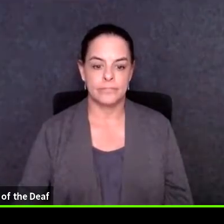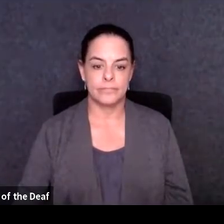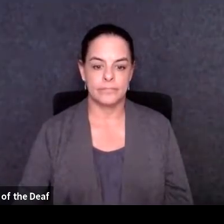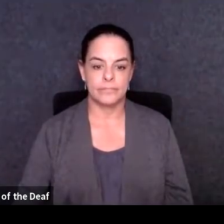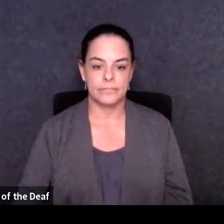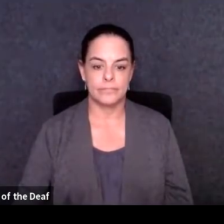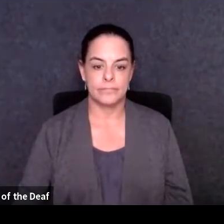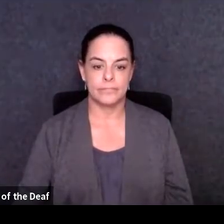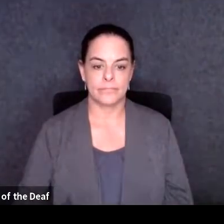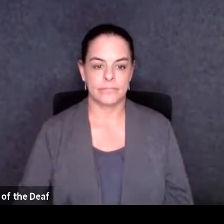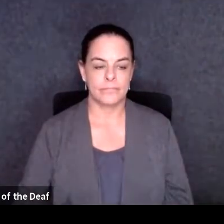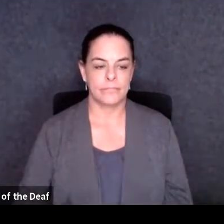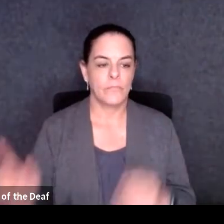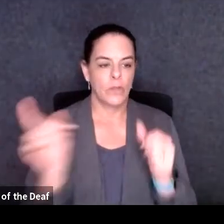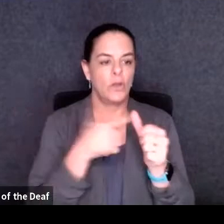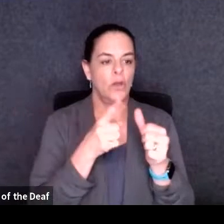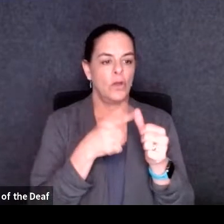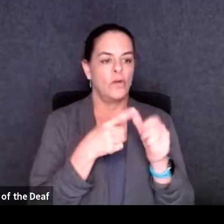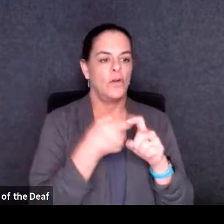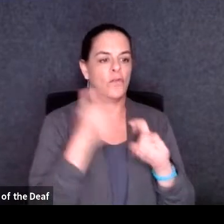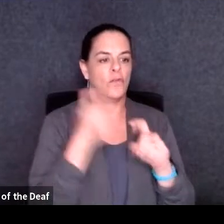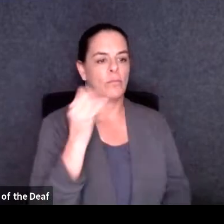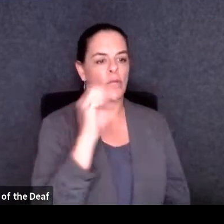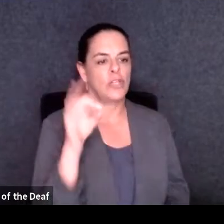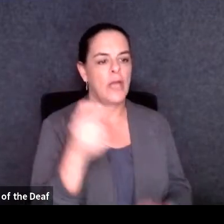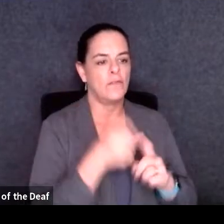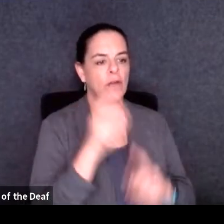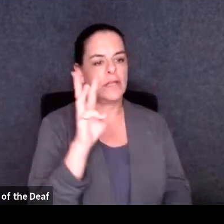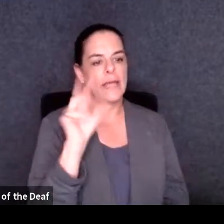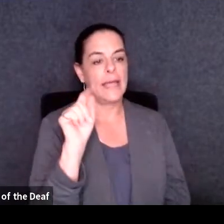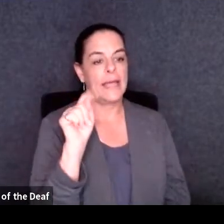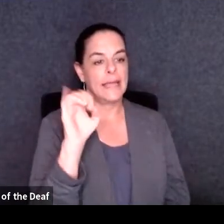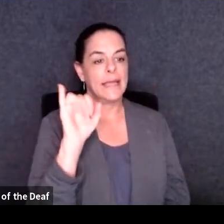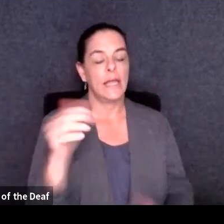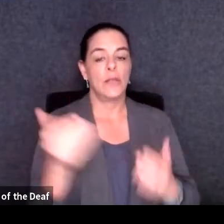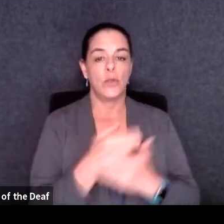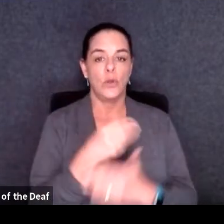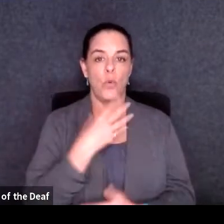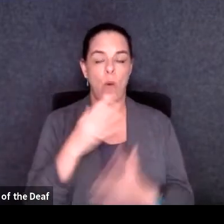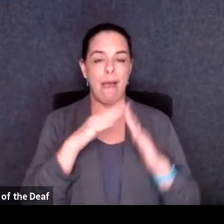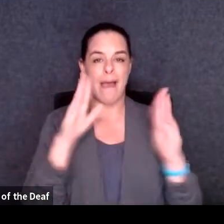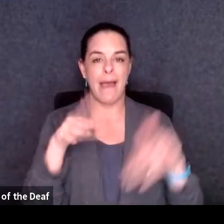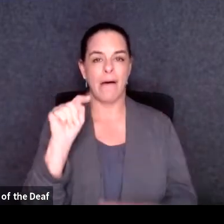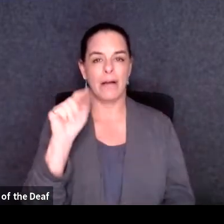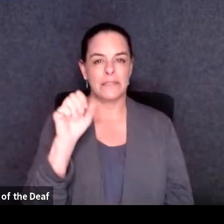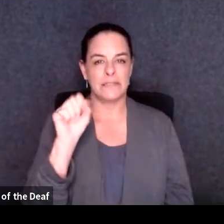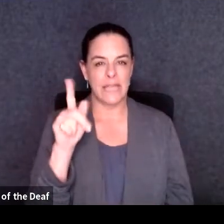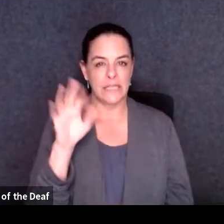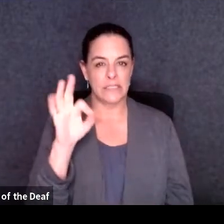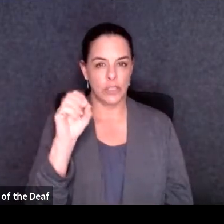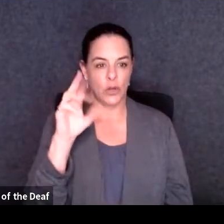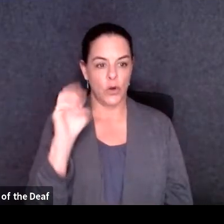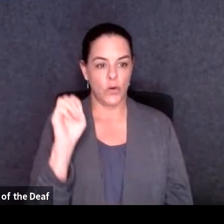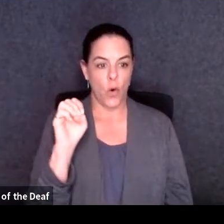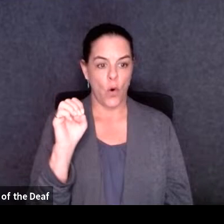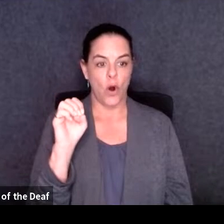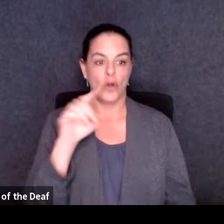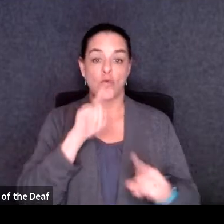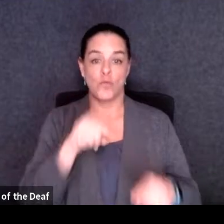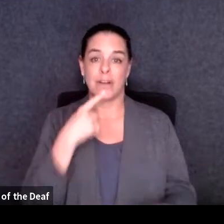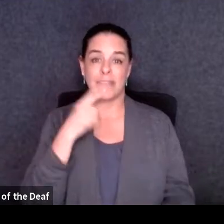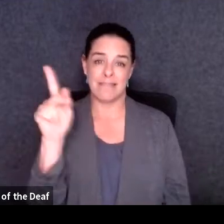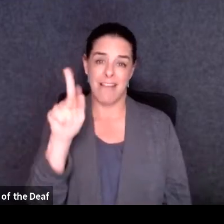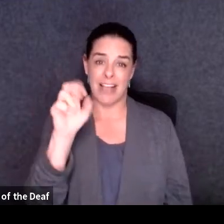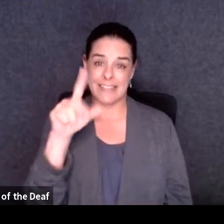The first question we have is from Jeff with WATE. The new White House task force report puts Knox County back in the red zone